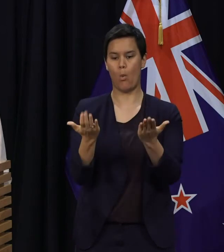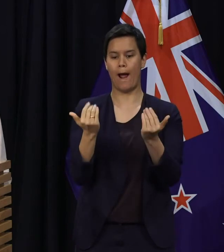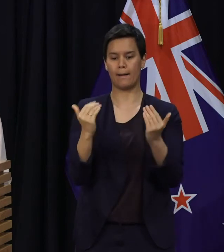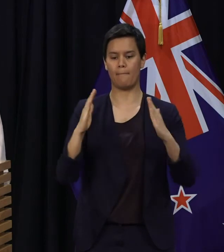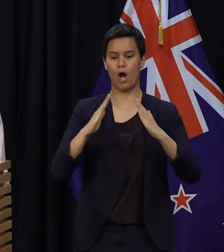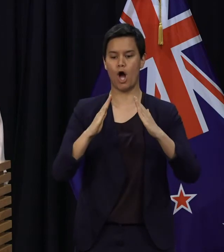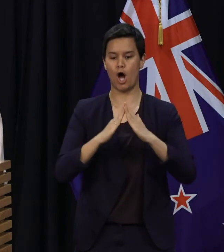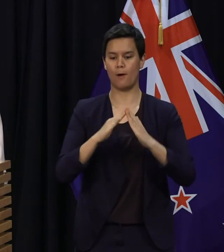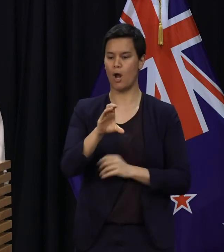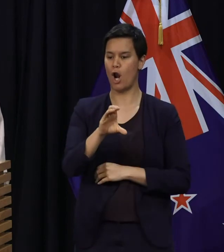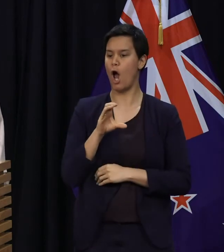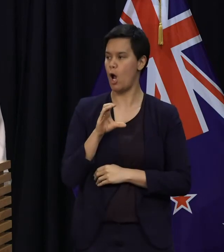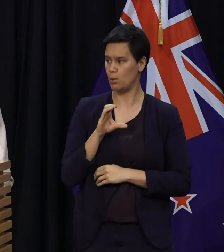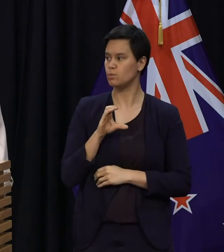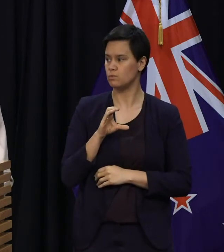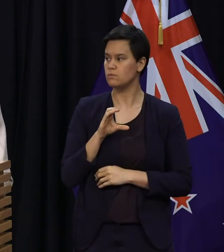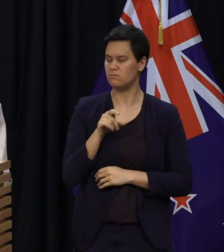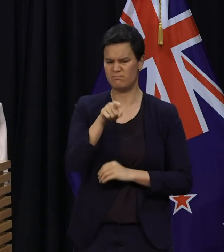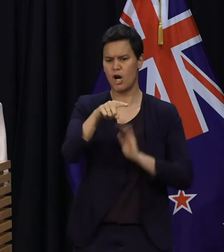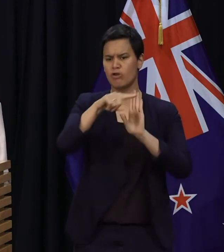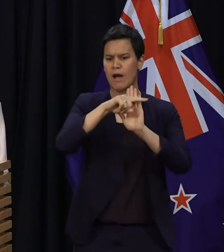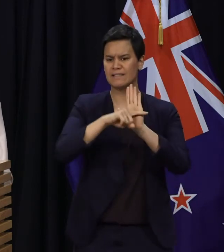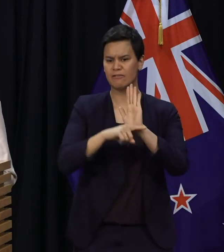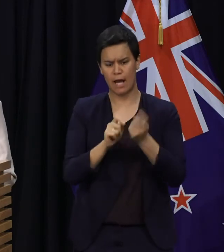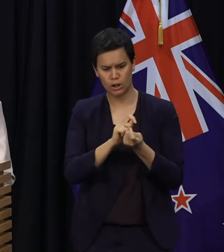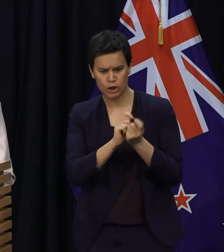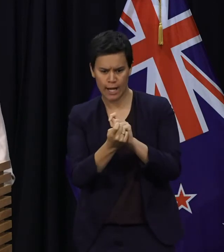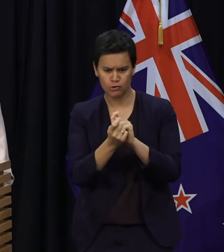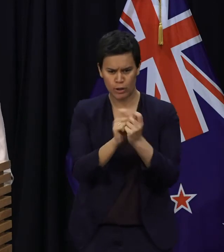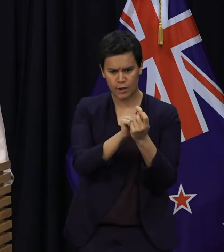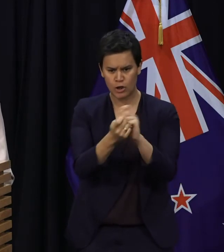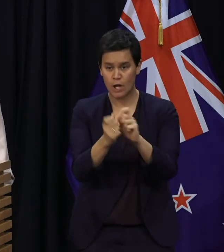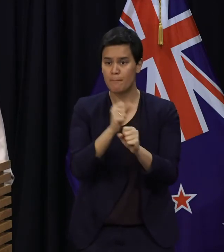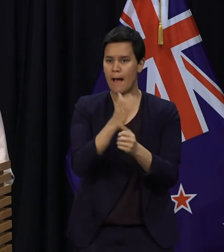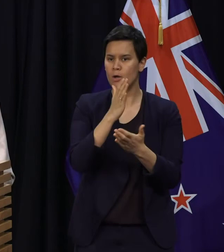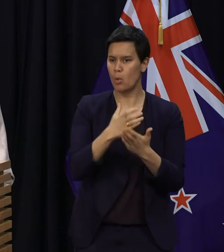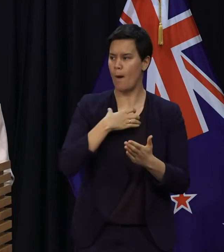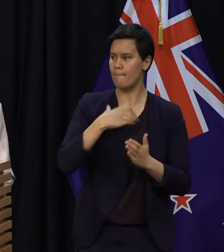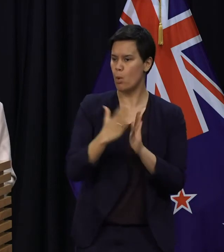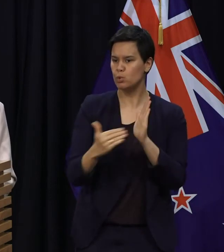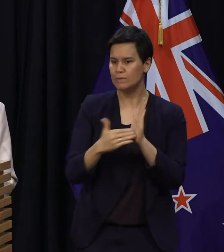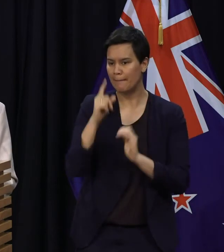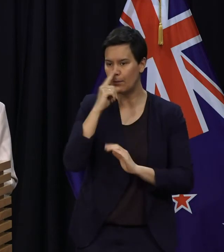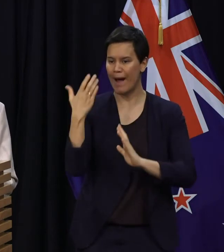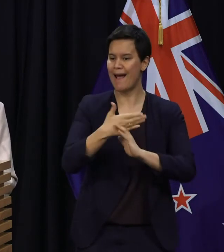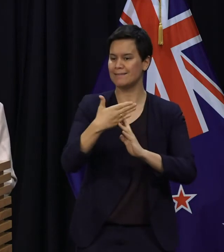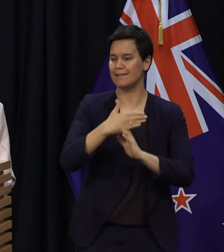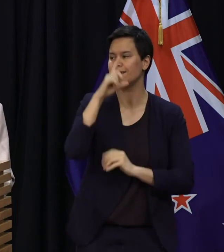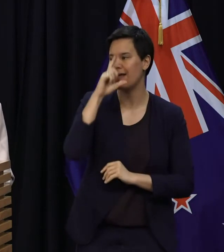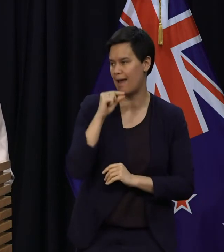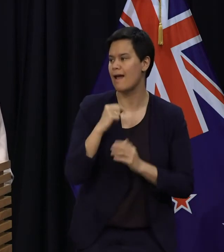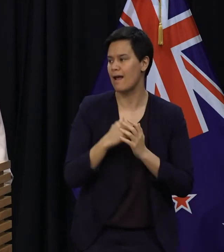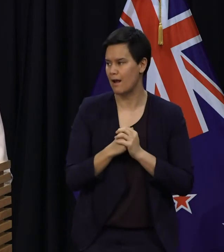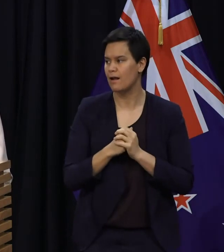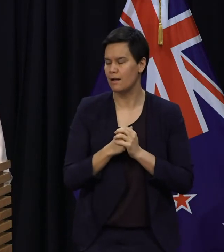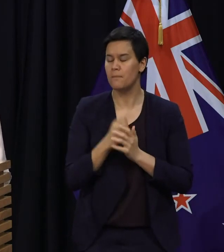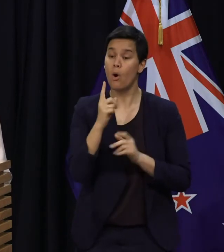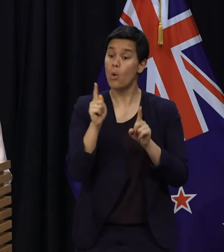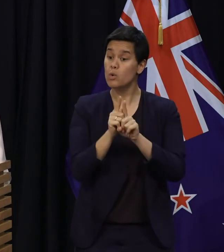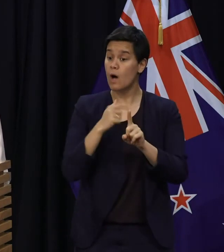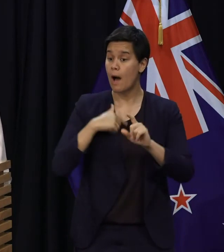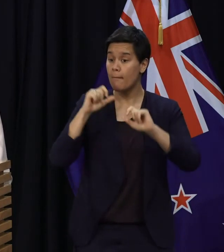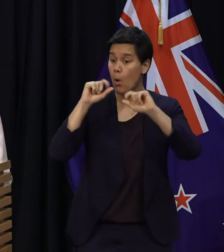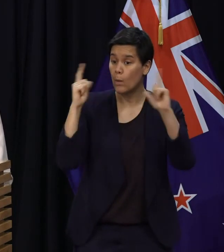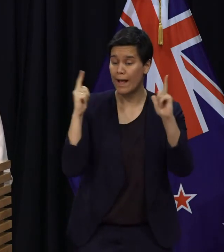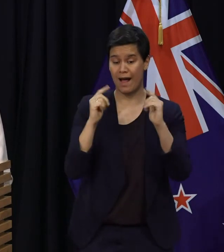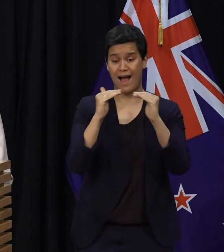that have over time changed criteria to enable more New Zealanders to access them. What I'm very mindful of is increasingly we're seeing a